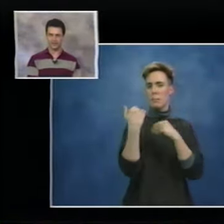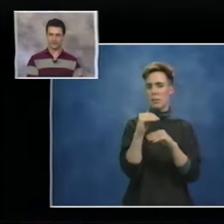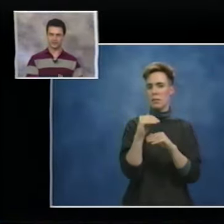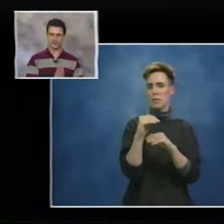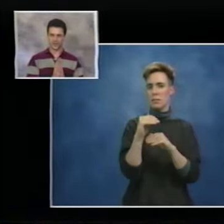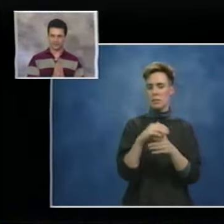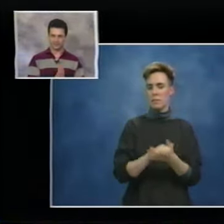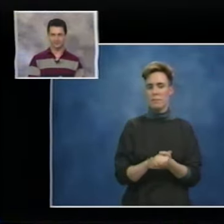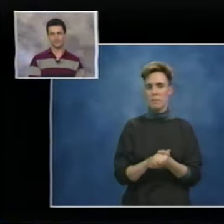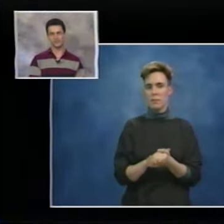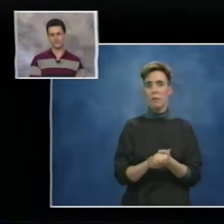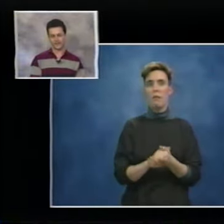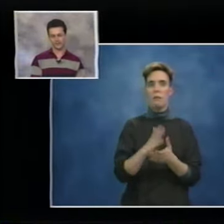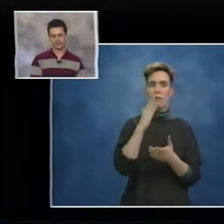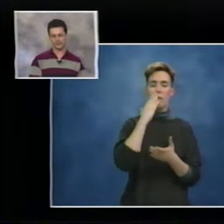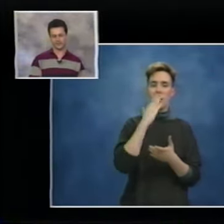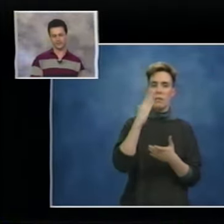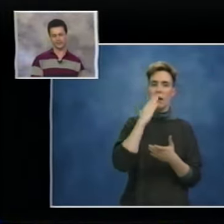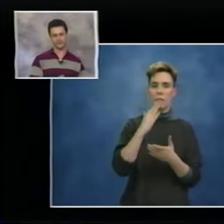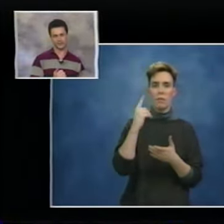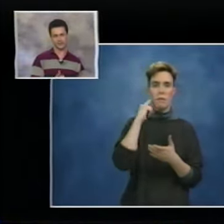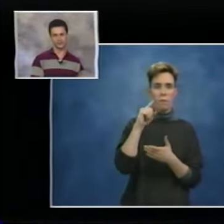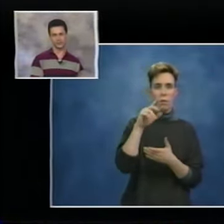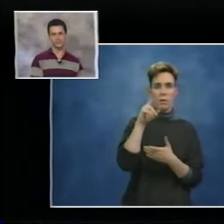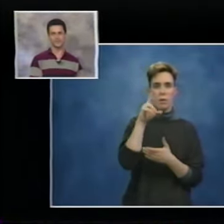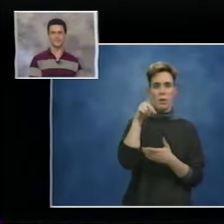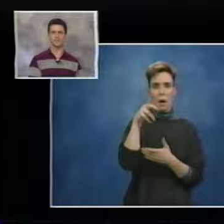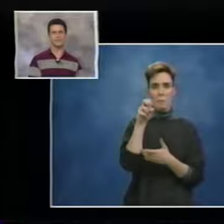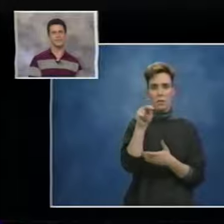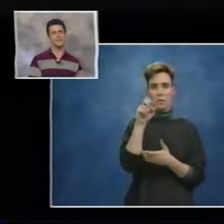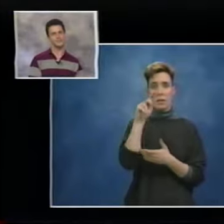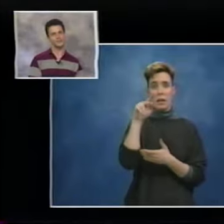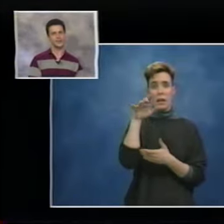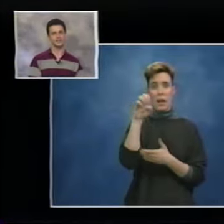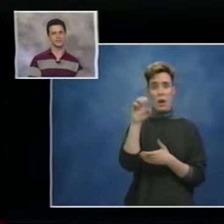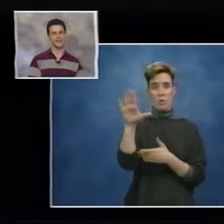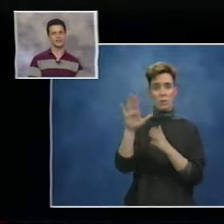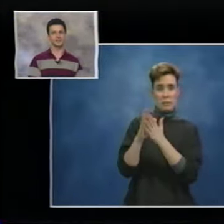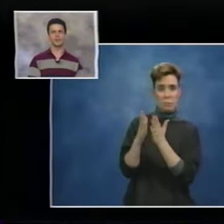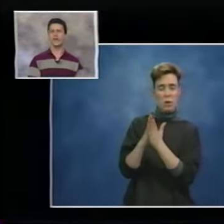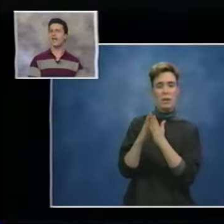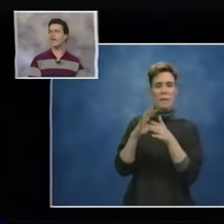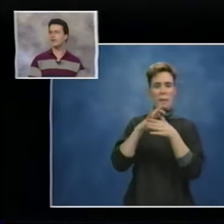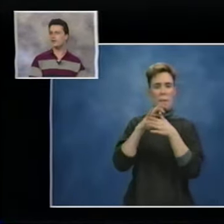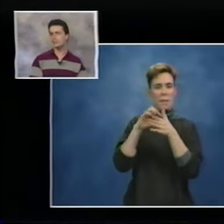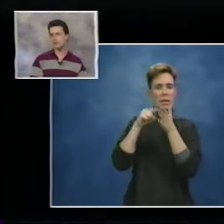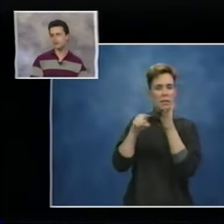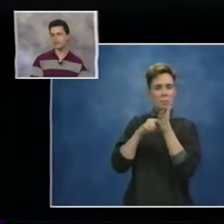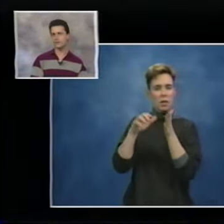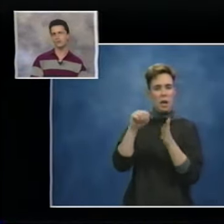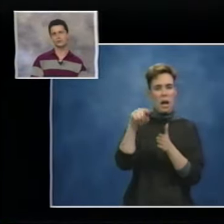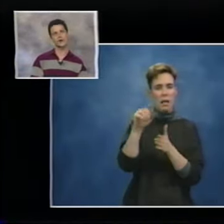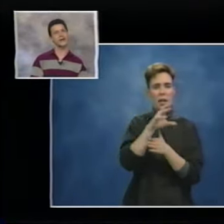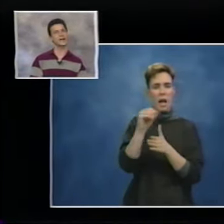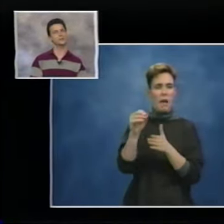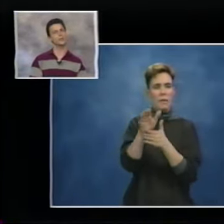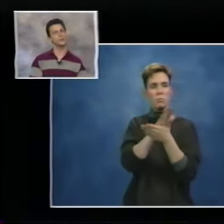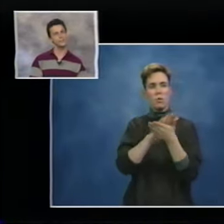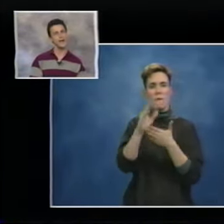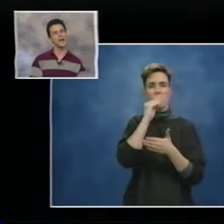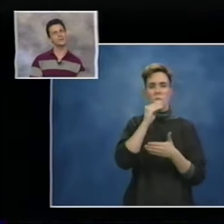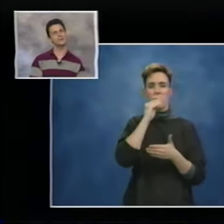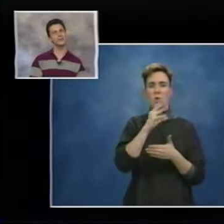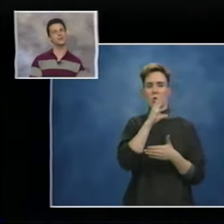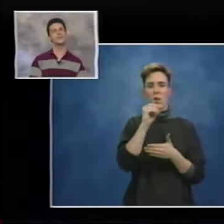Thankfully to Upton Sinclair's book, the Meat Inspection Act and the Pure Food and Drug Act